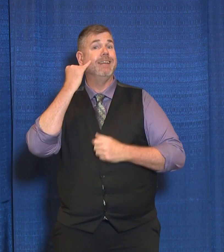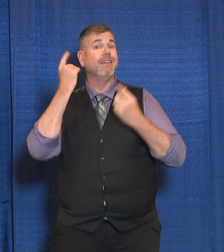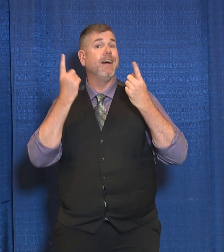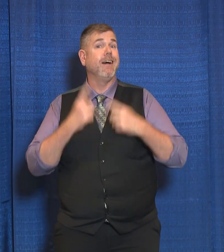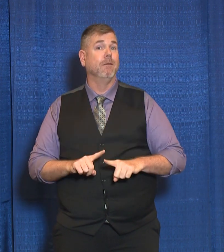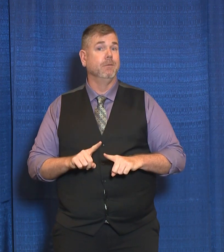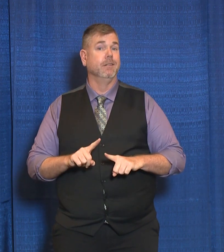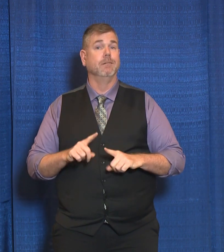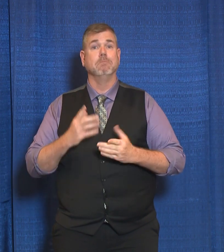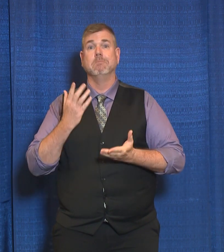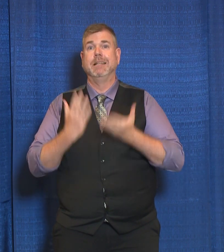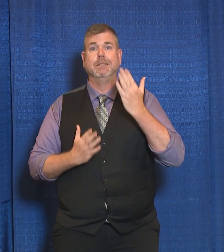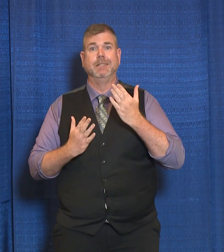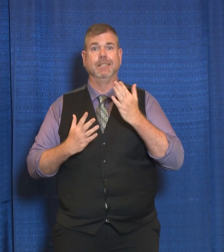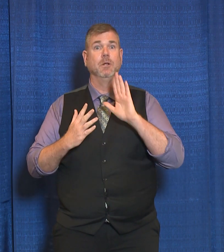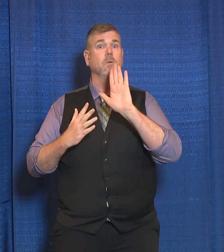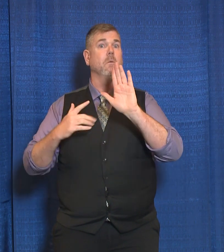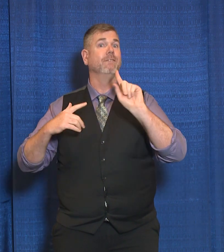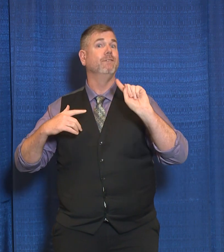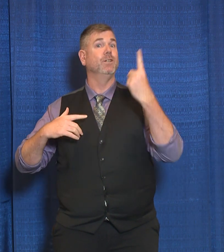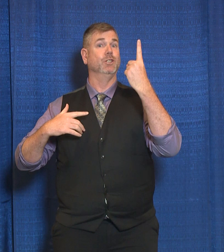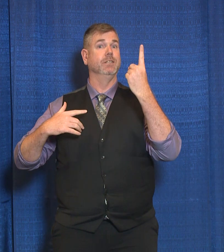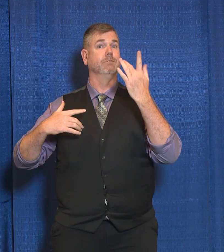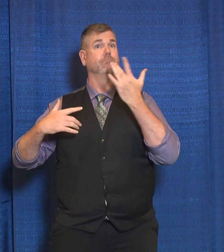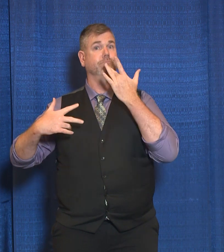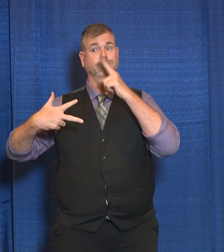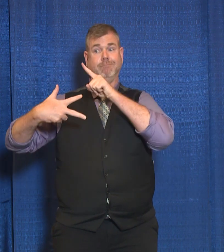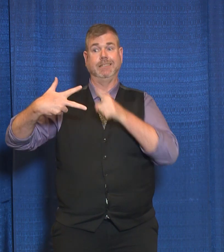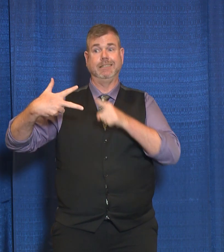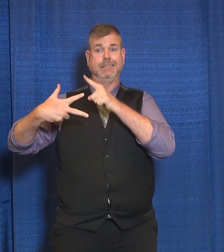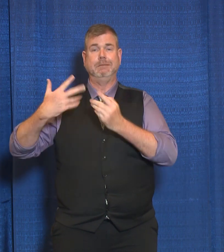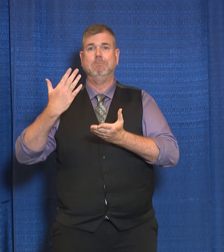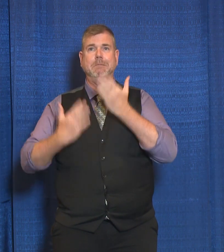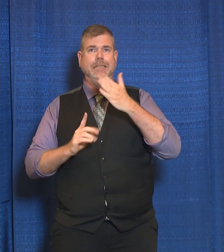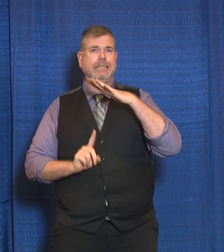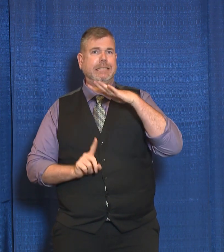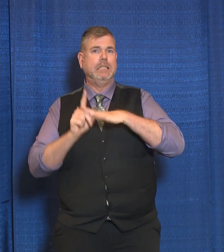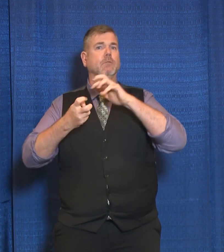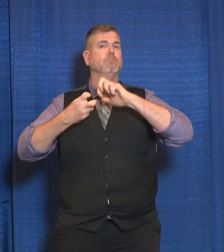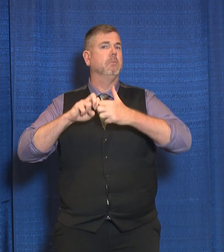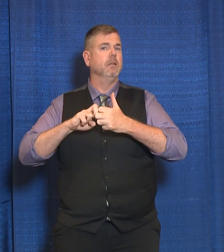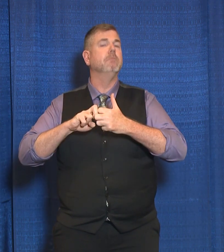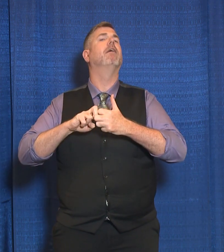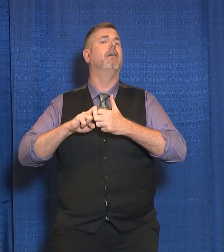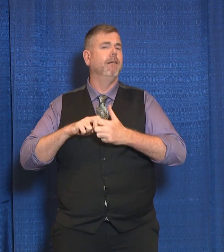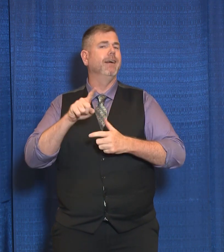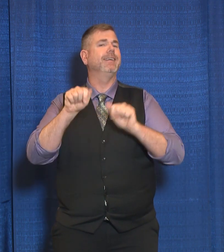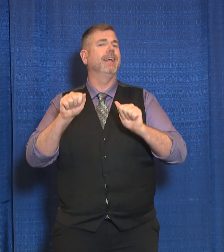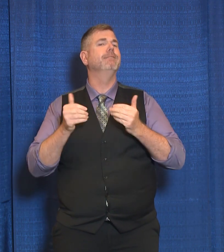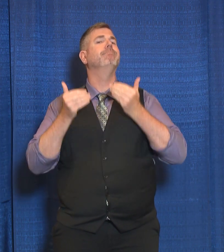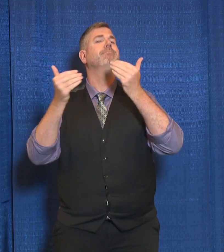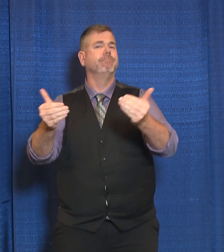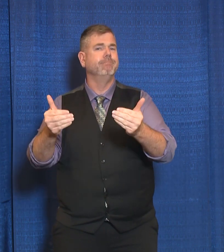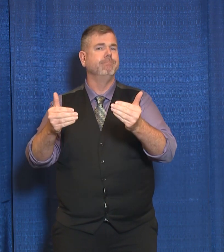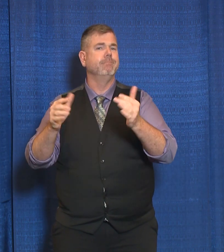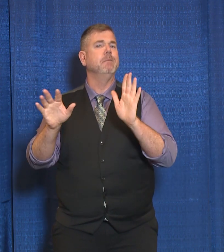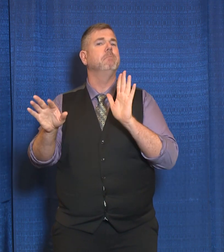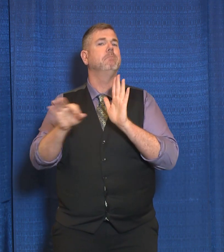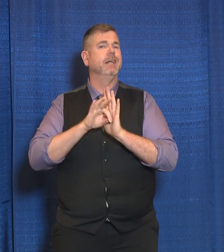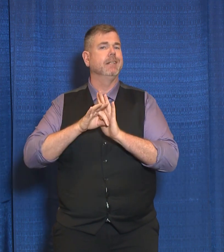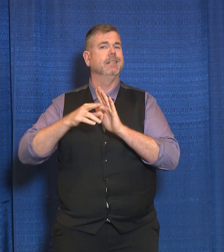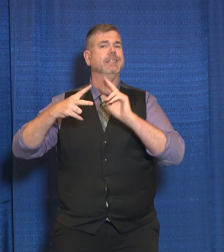You may also select a second and third preference in case there is any difficulty delivering your ballot by your preferred